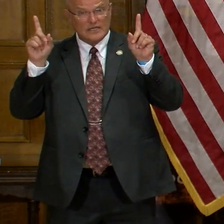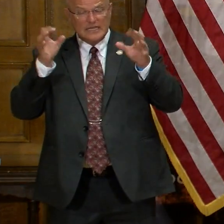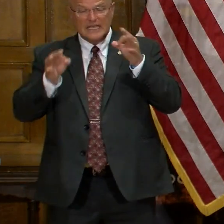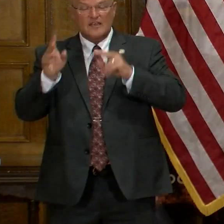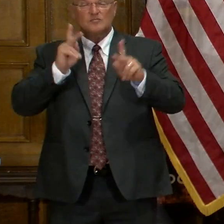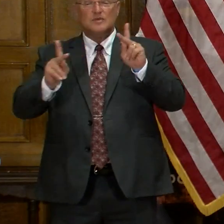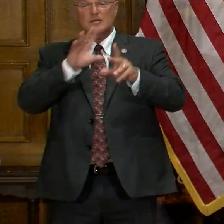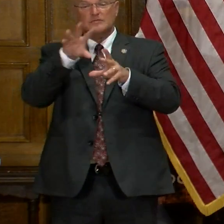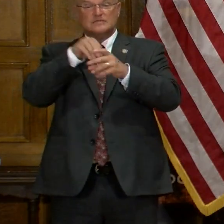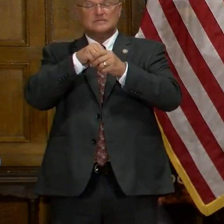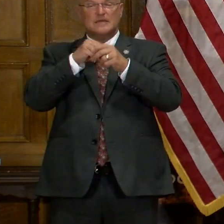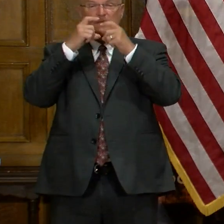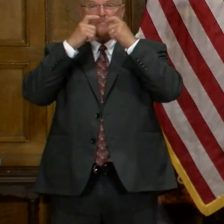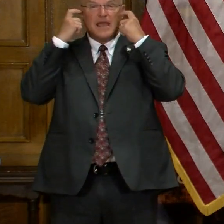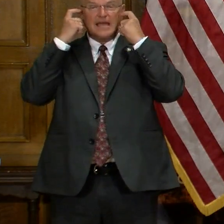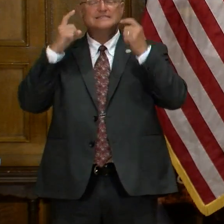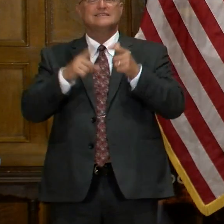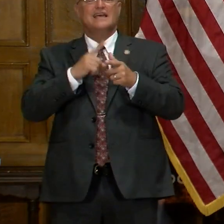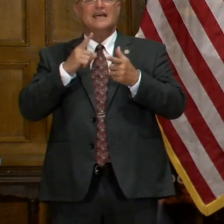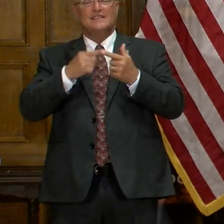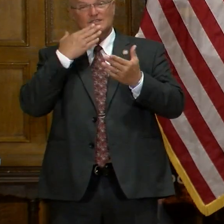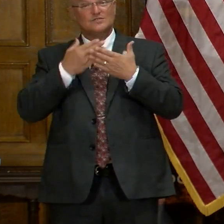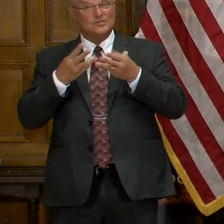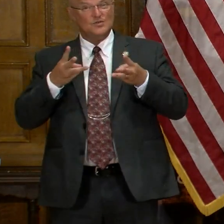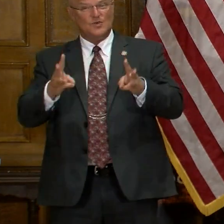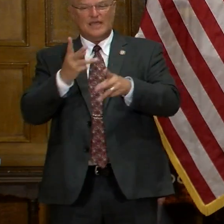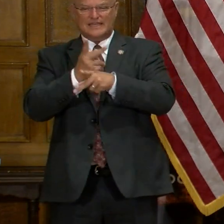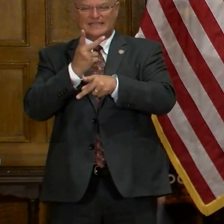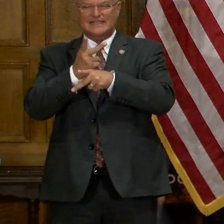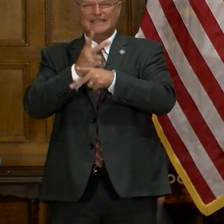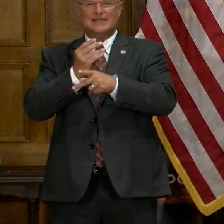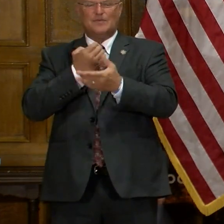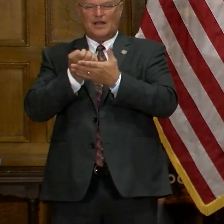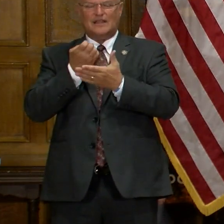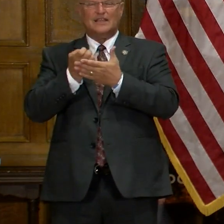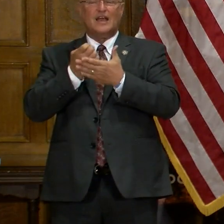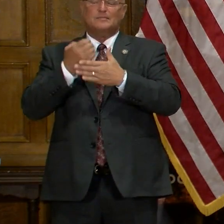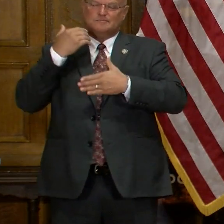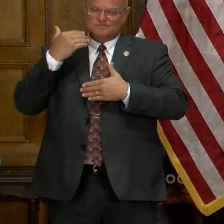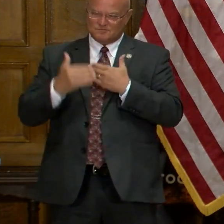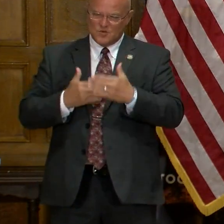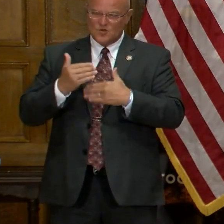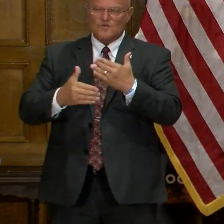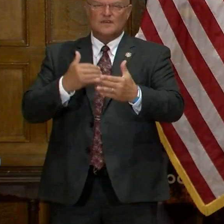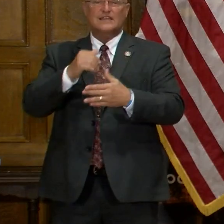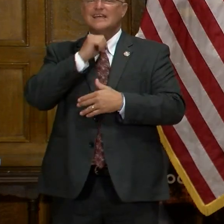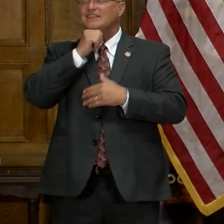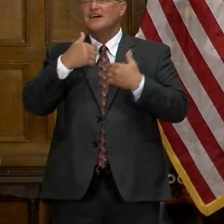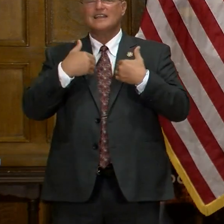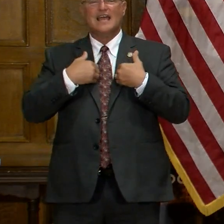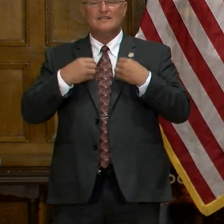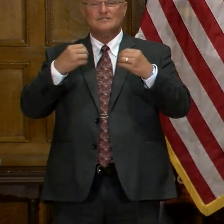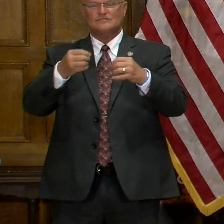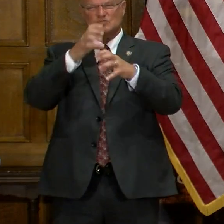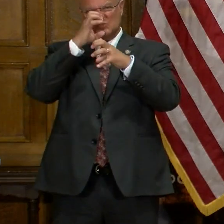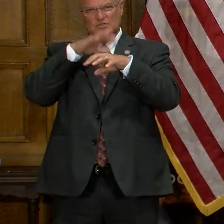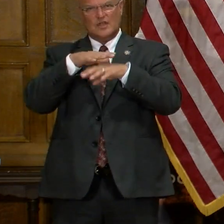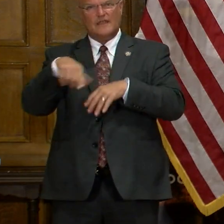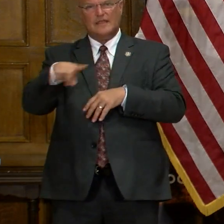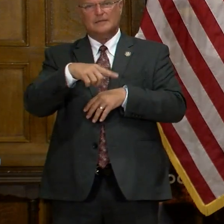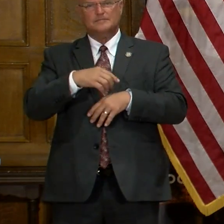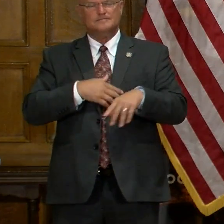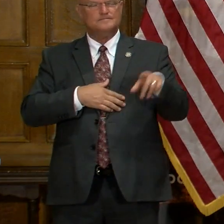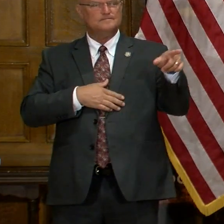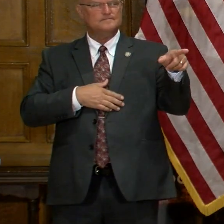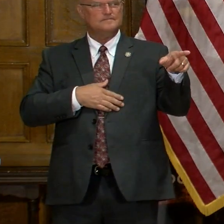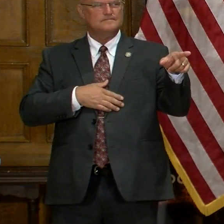If everybody participates in it, then that's a good way to keep our economy moving and not having to put restrictions on.